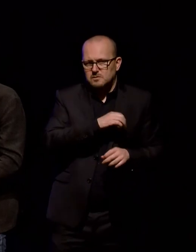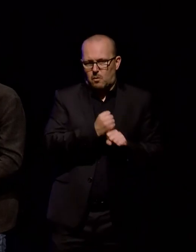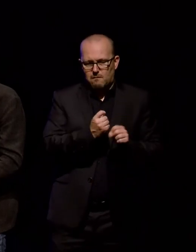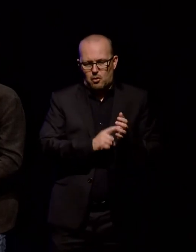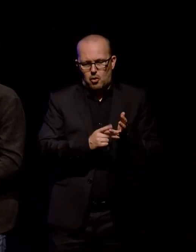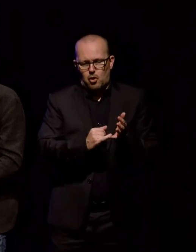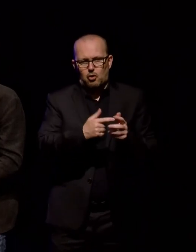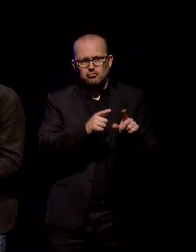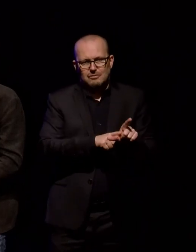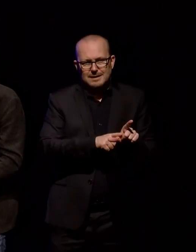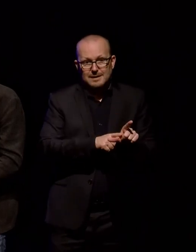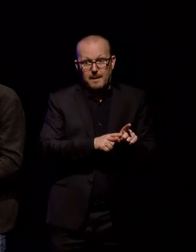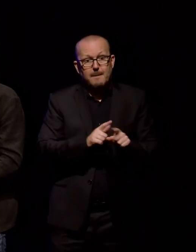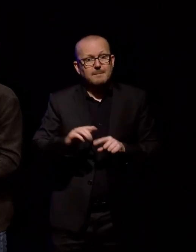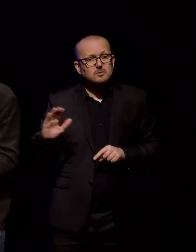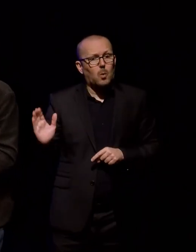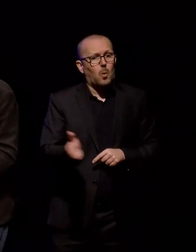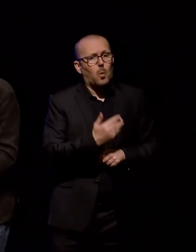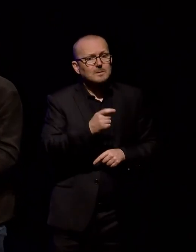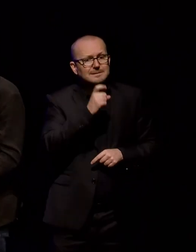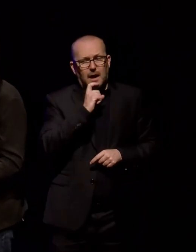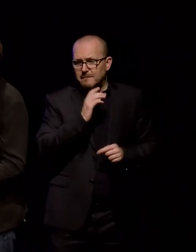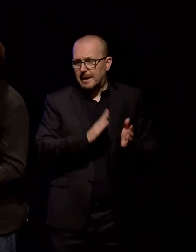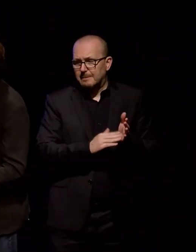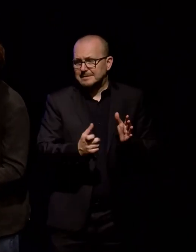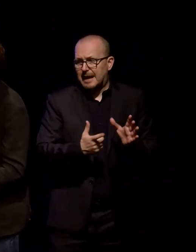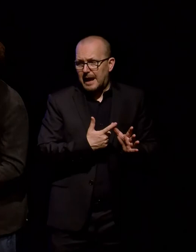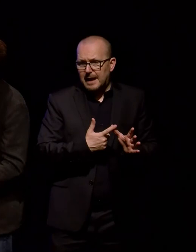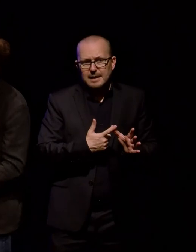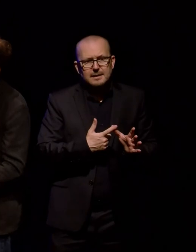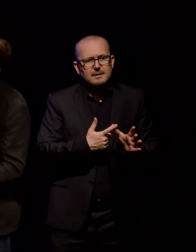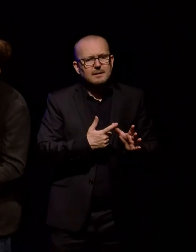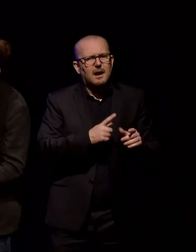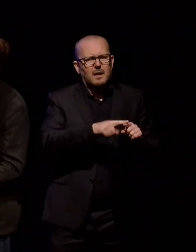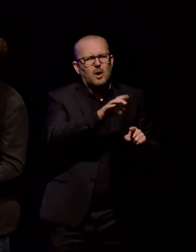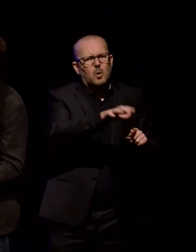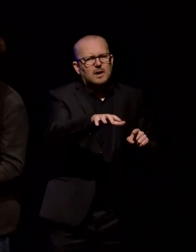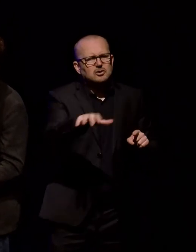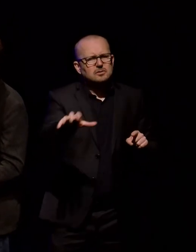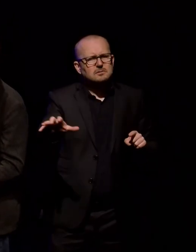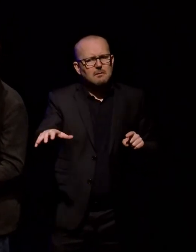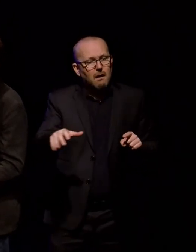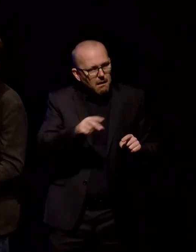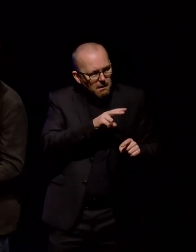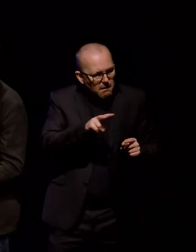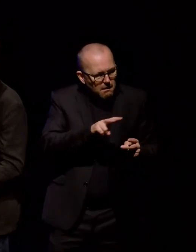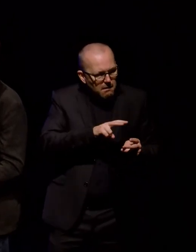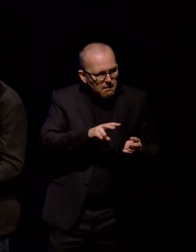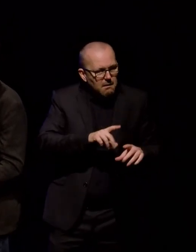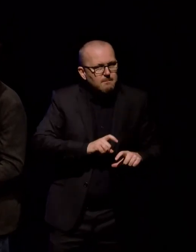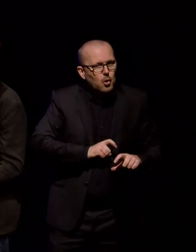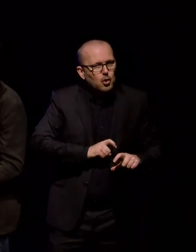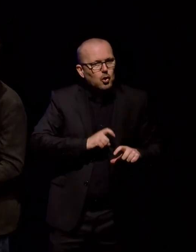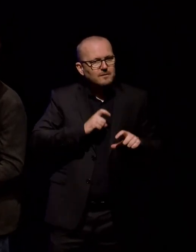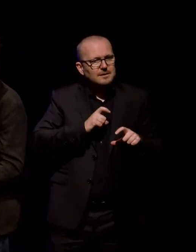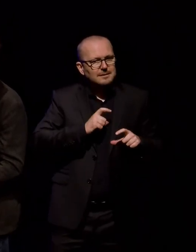the staff at the MCA, at the Art Gallery of South Australia, and at the touring locations have a level of confidence that they can bring when discussing their